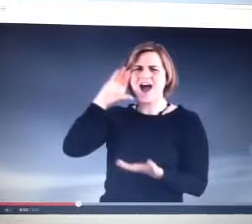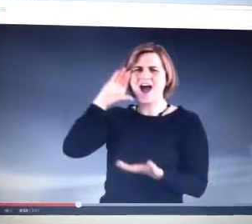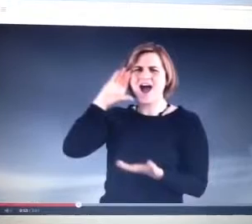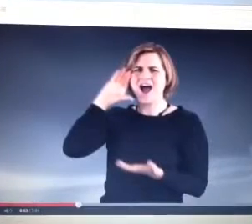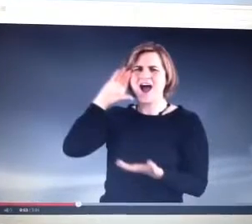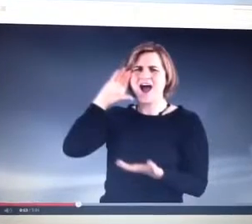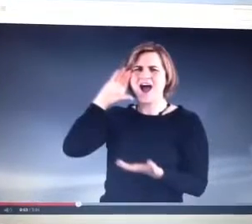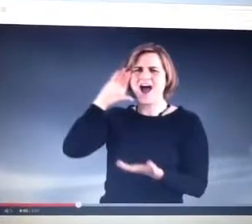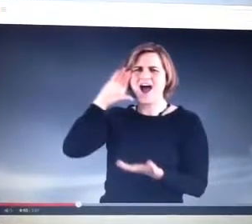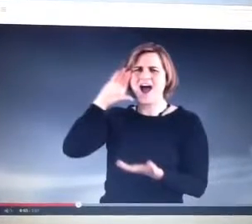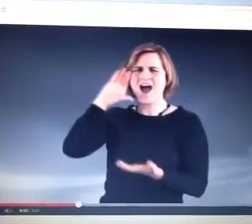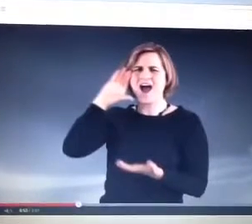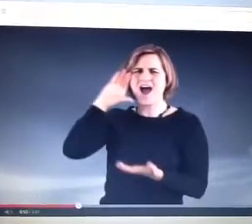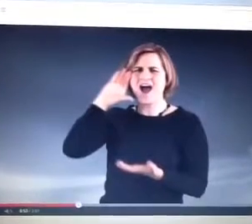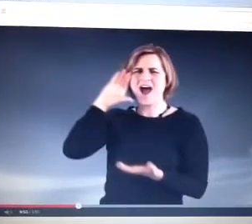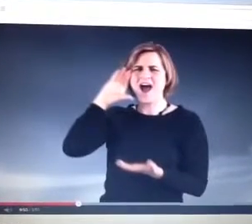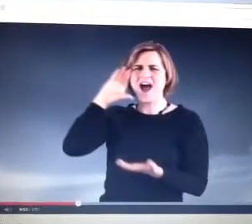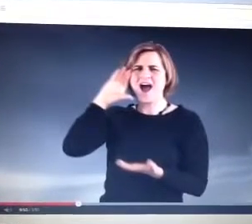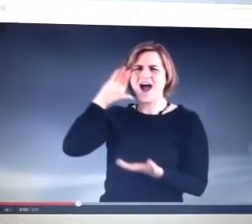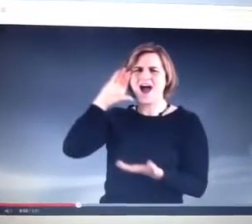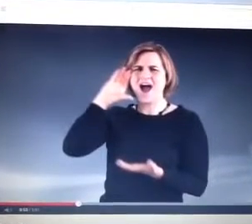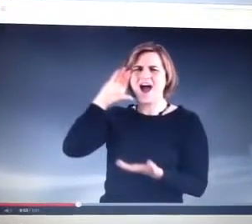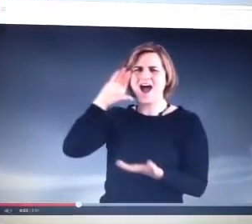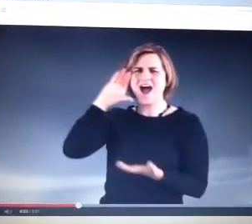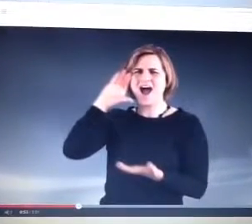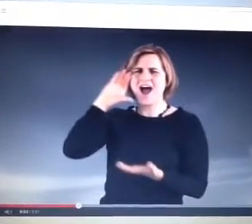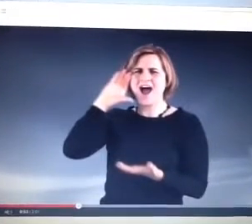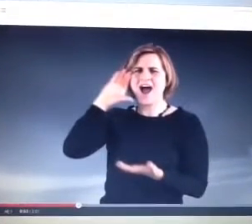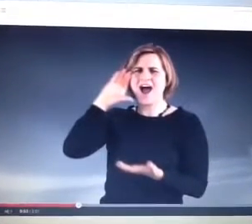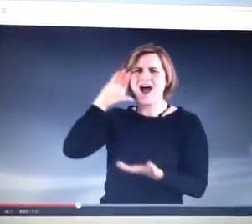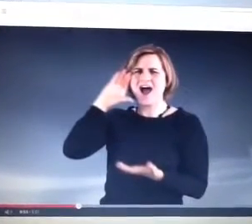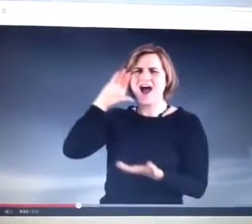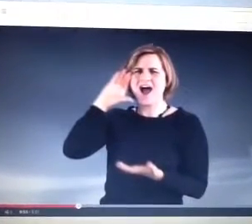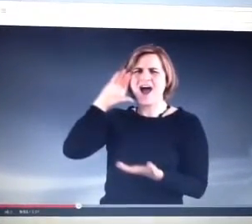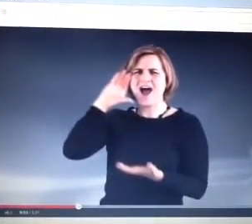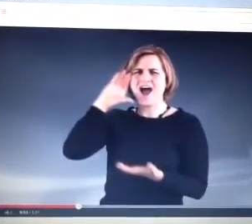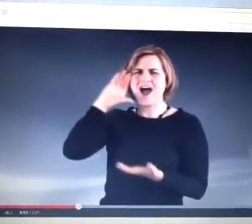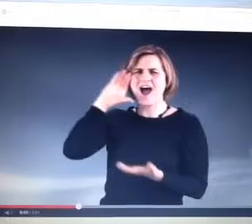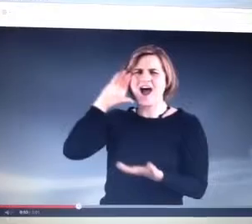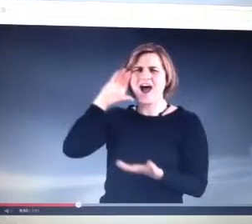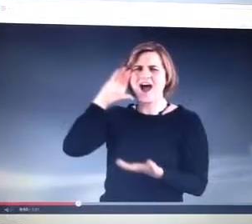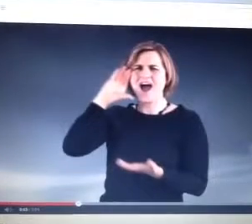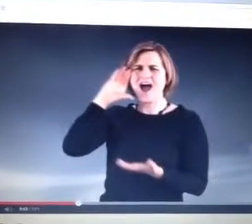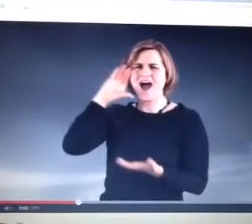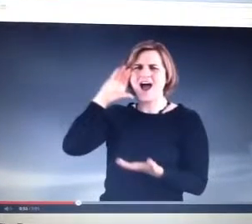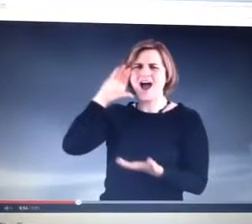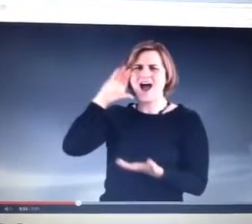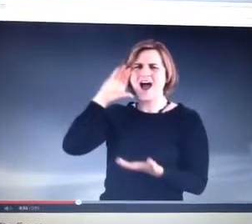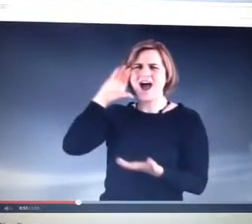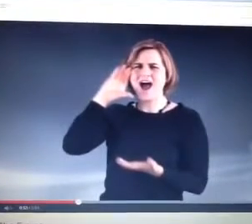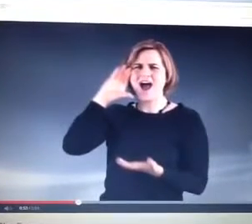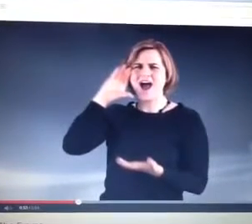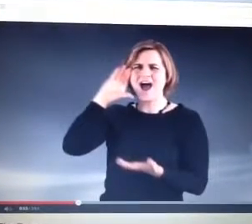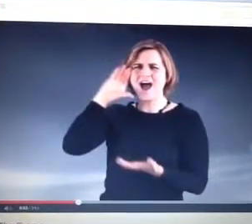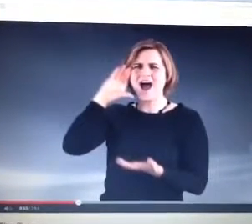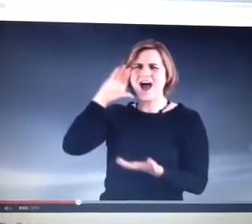new house, and they didn't seem to go with everything. It didn't seem to fit the house. So I went out to the store and I bought a couple